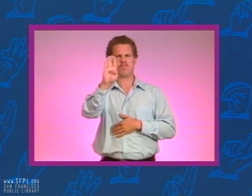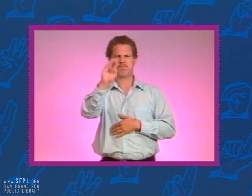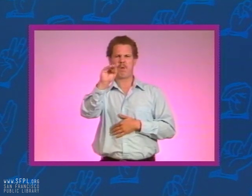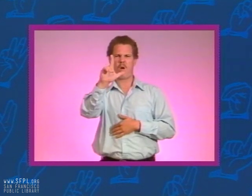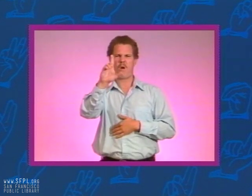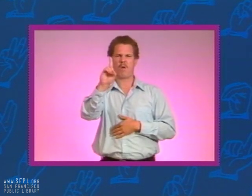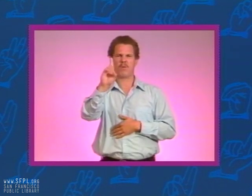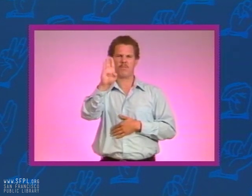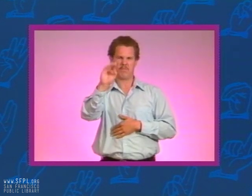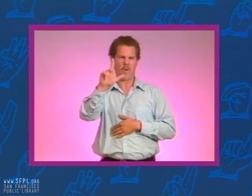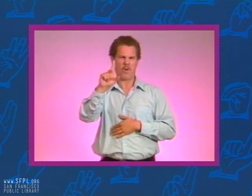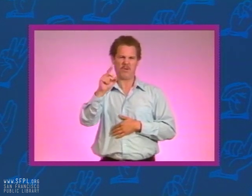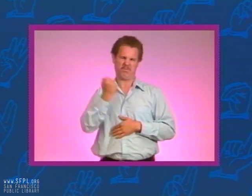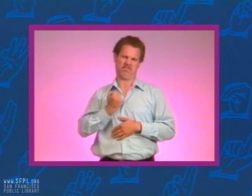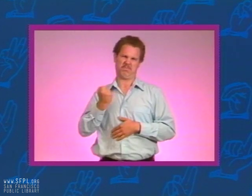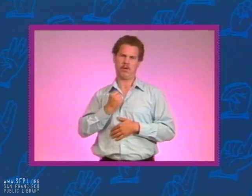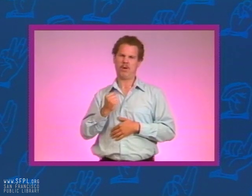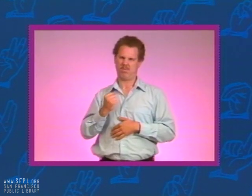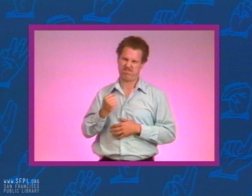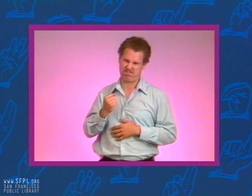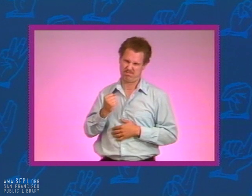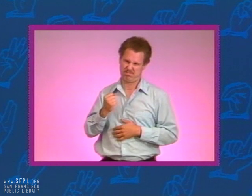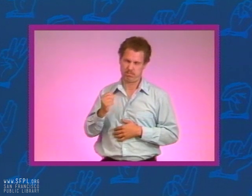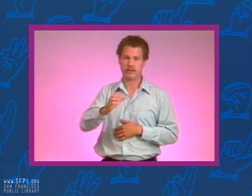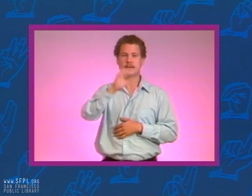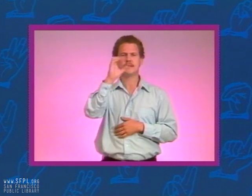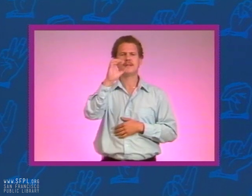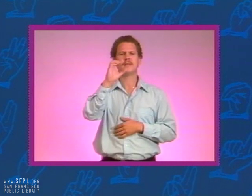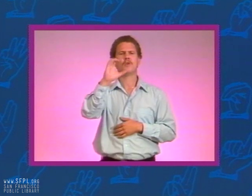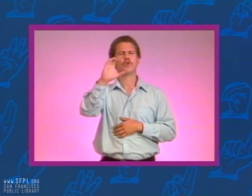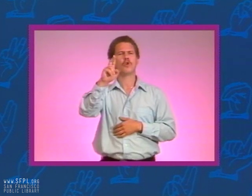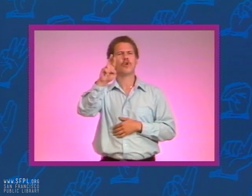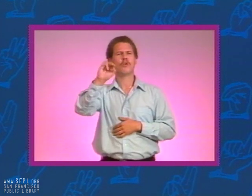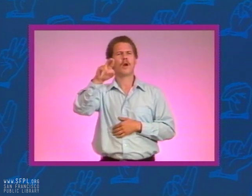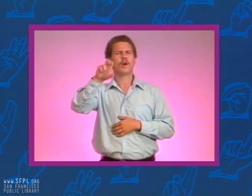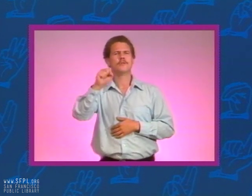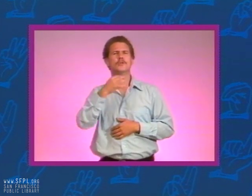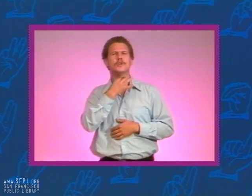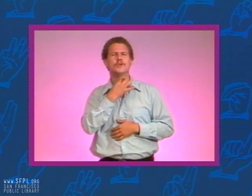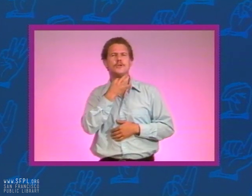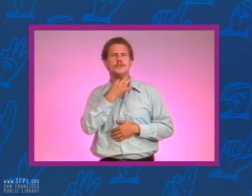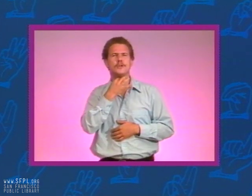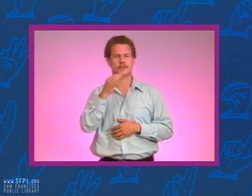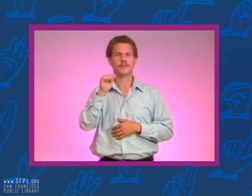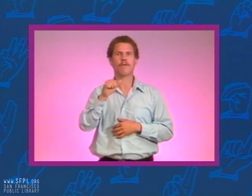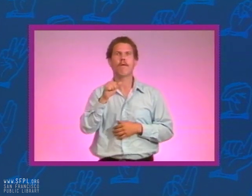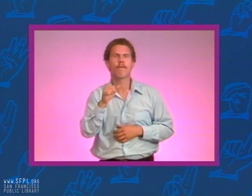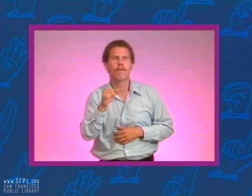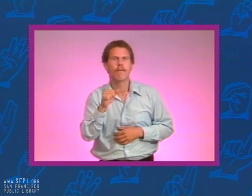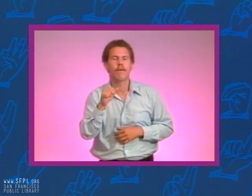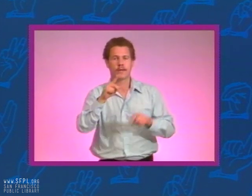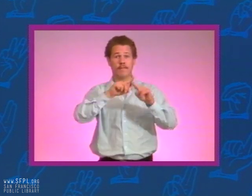awe. B, boldness. C, curiosity. And so